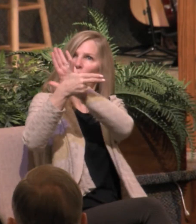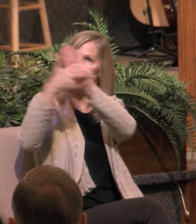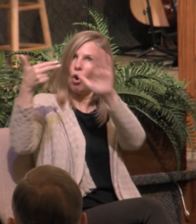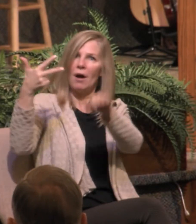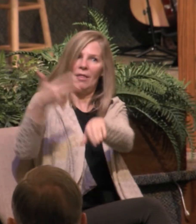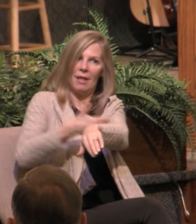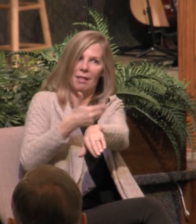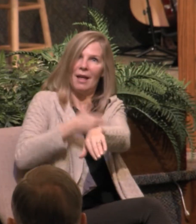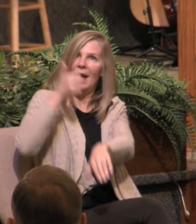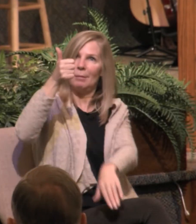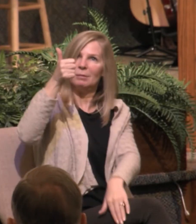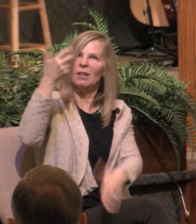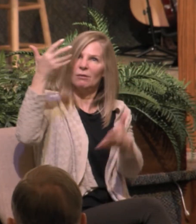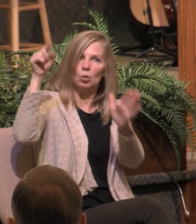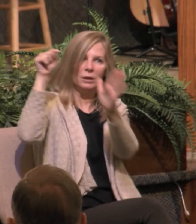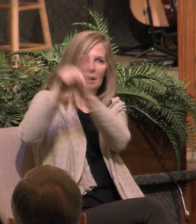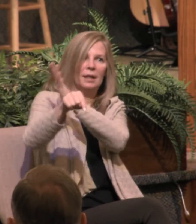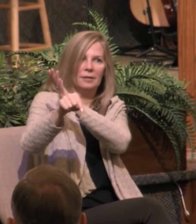of the Passover.